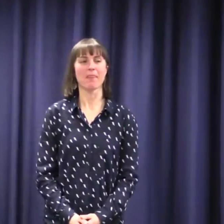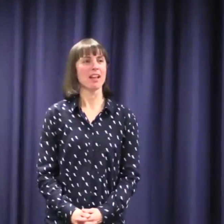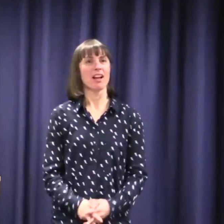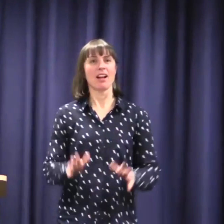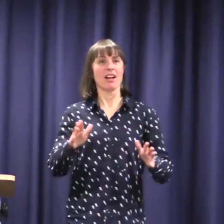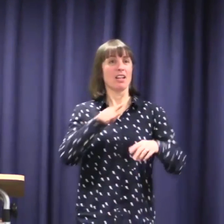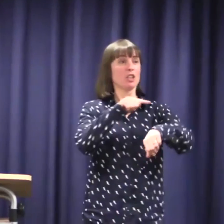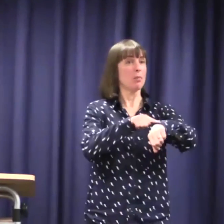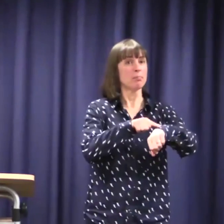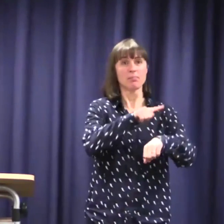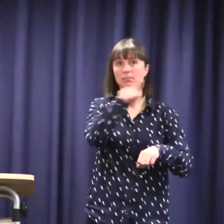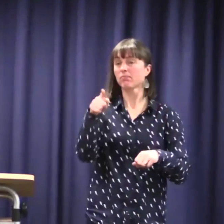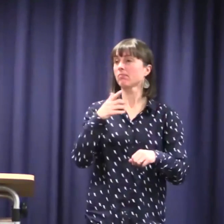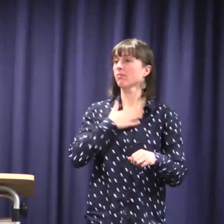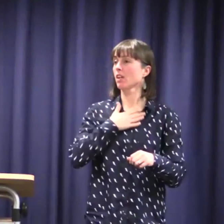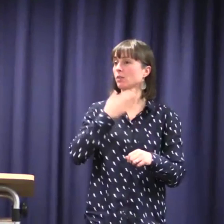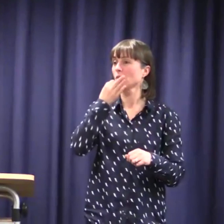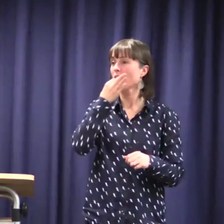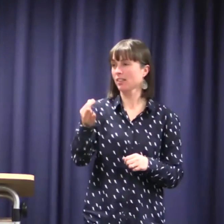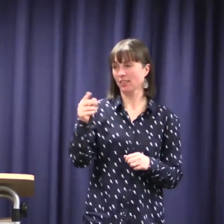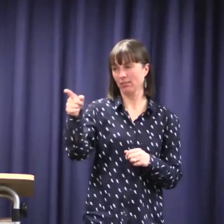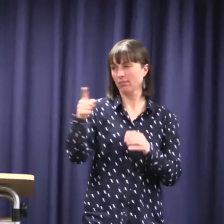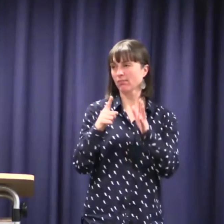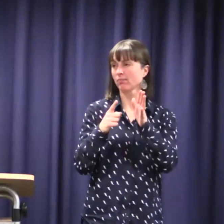issue, Shelley. Thank you.